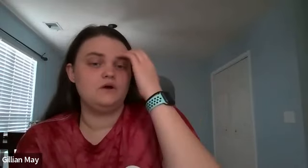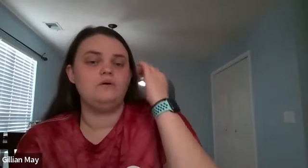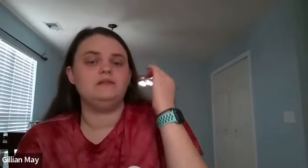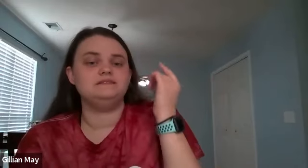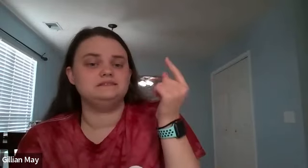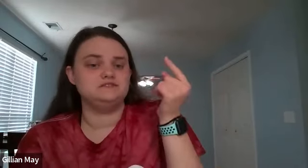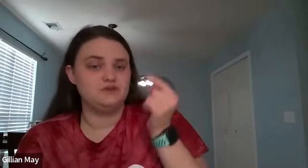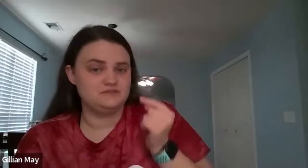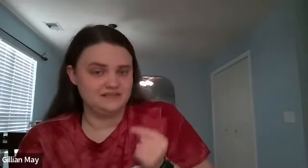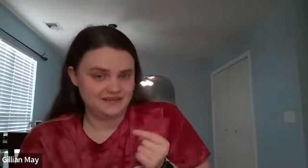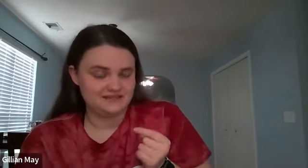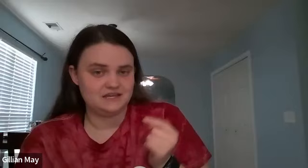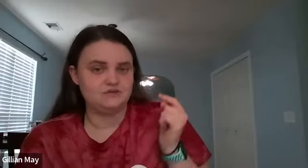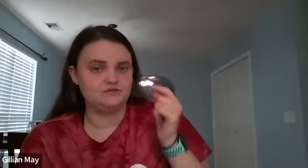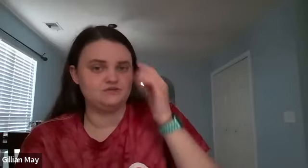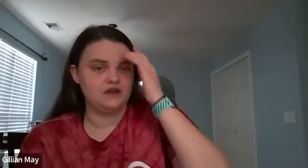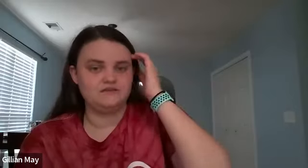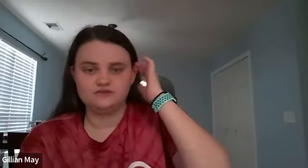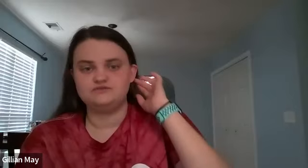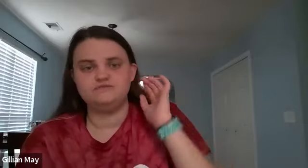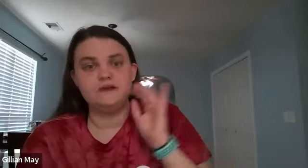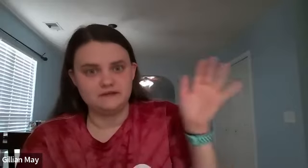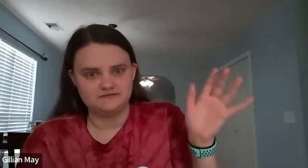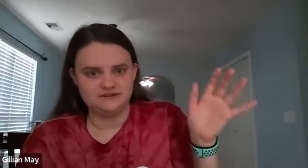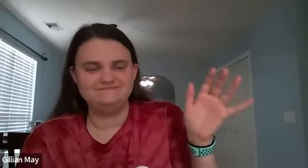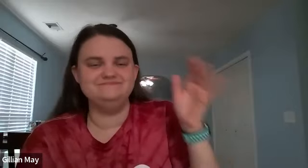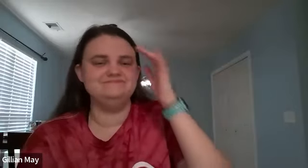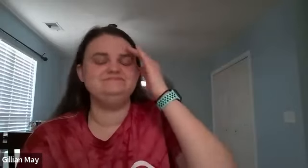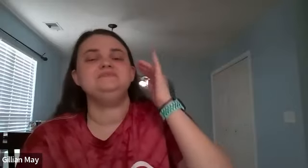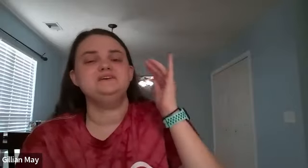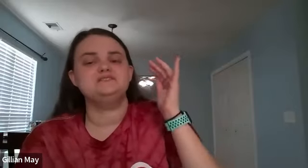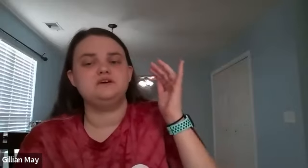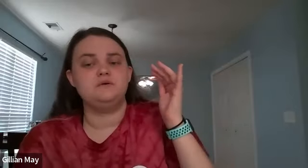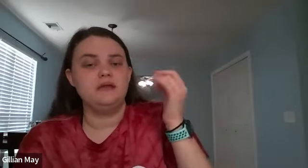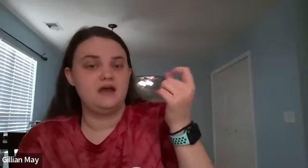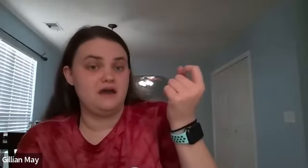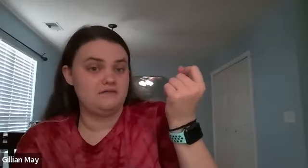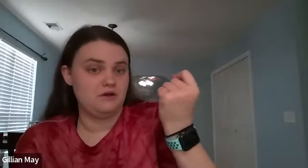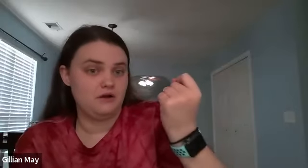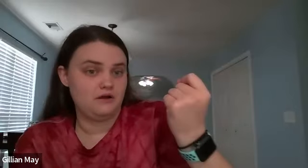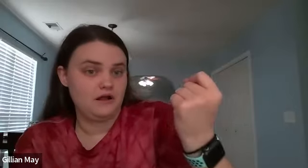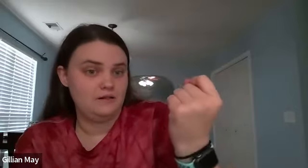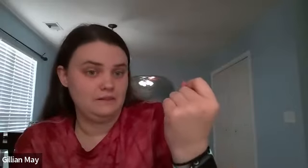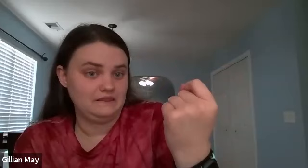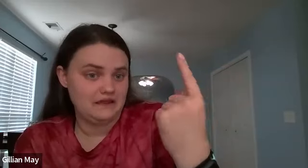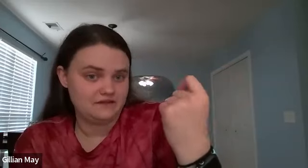So let's do those again, because I know those are very different. So we have our